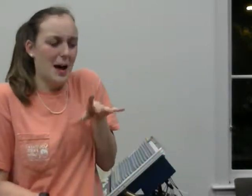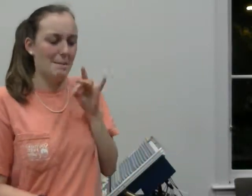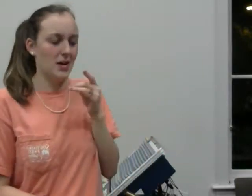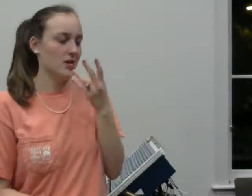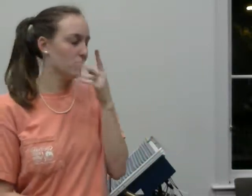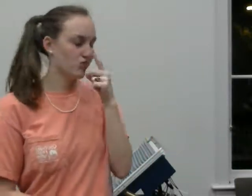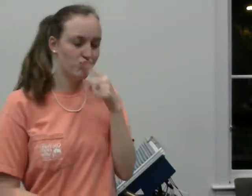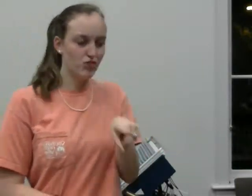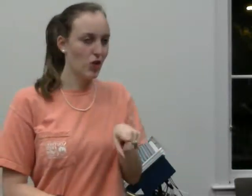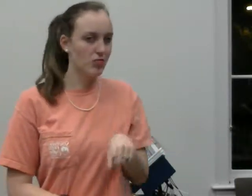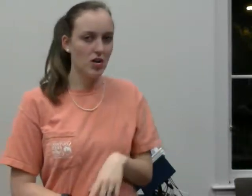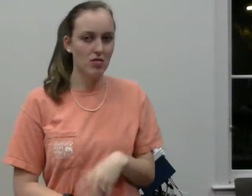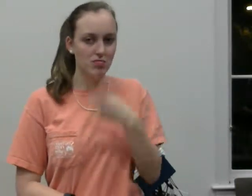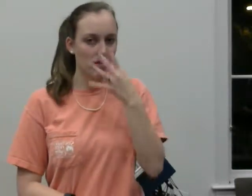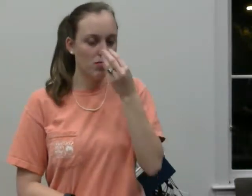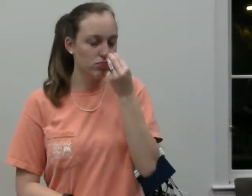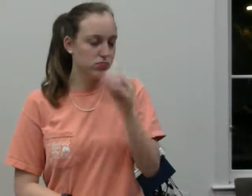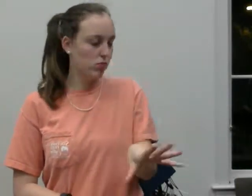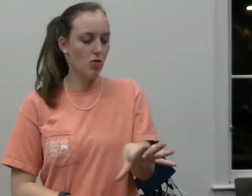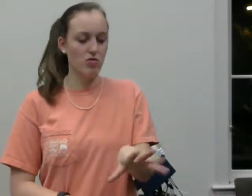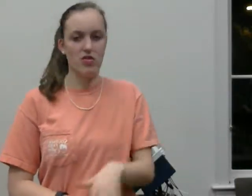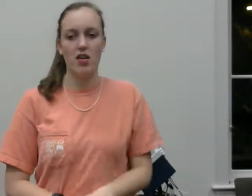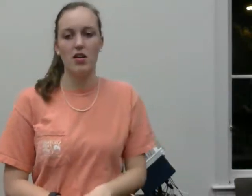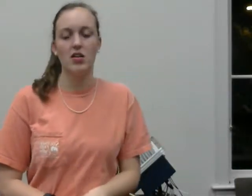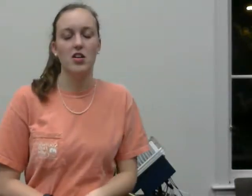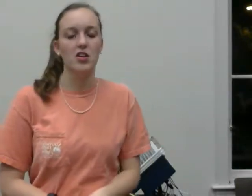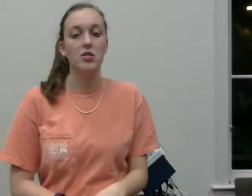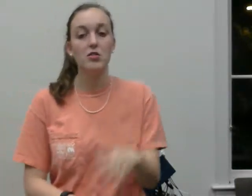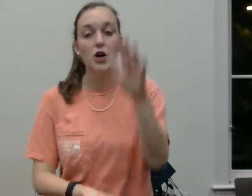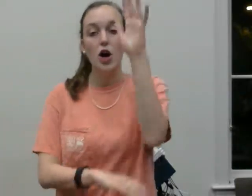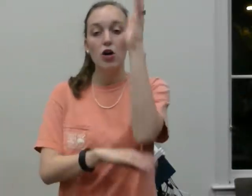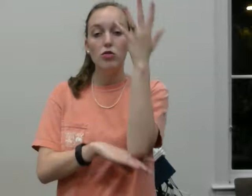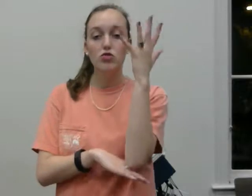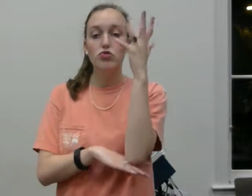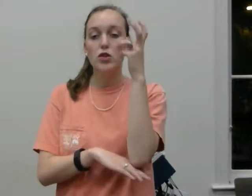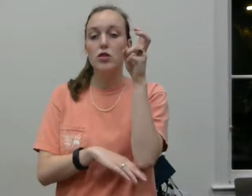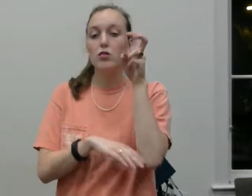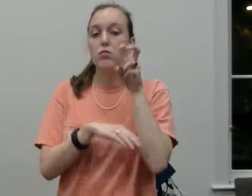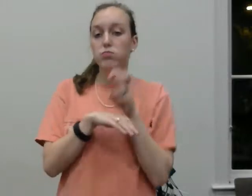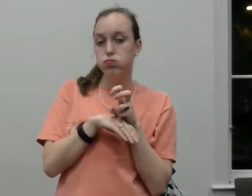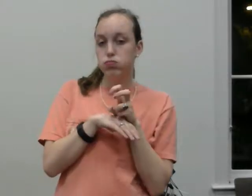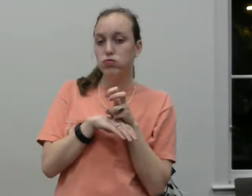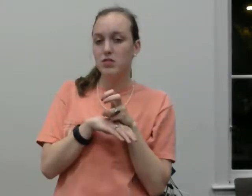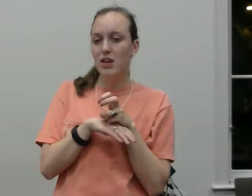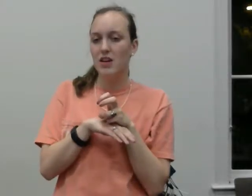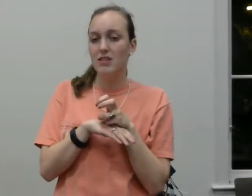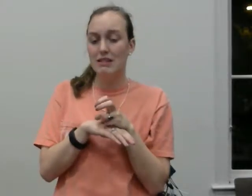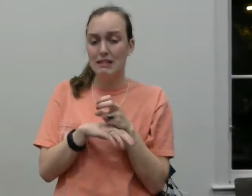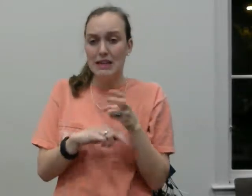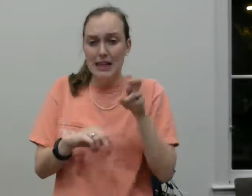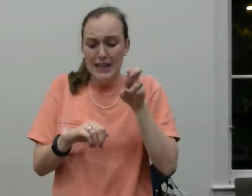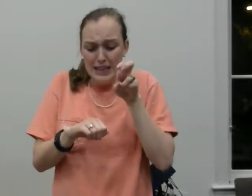his favorite cork tree to sit down. But he didn't look right at the city, and he sat on a